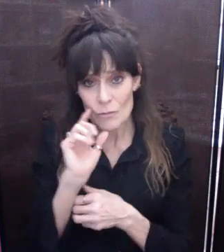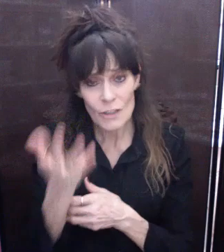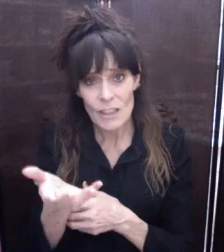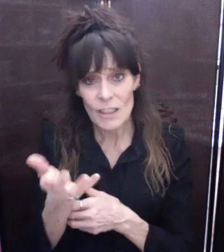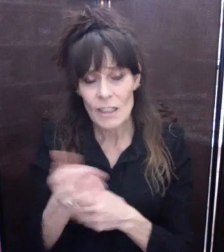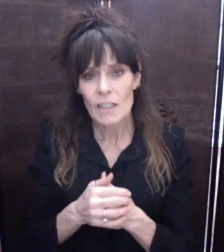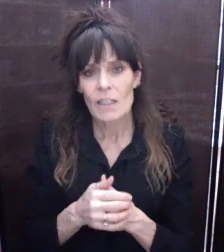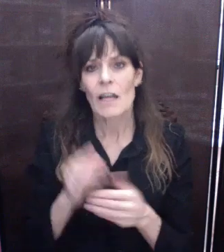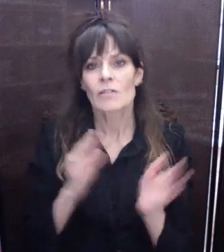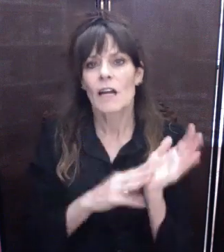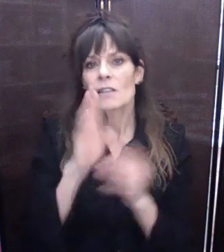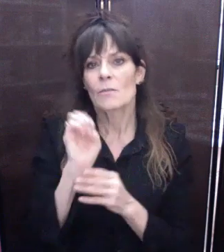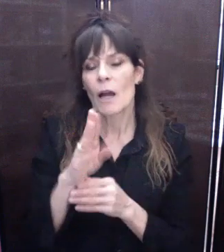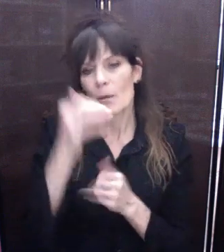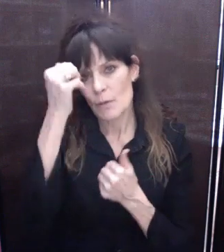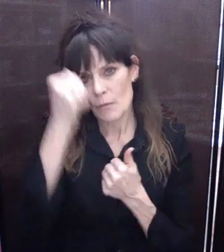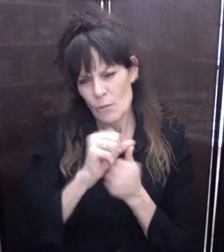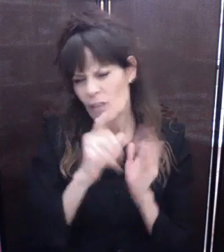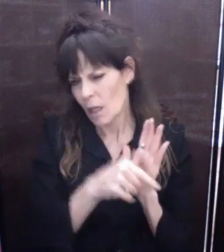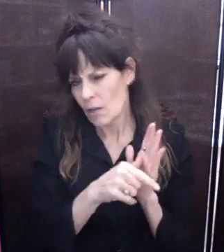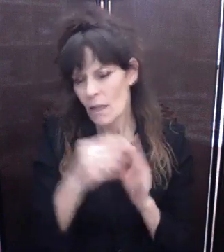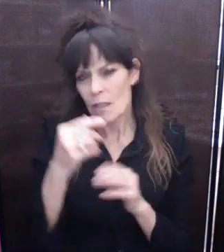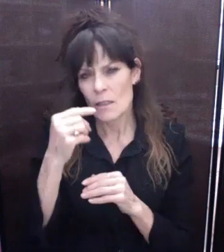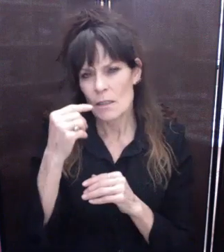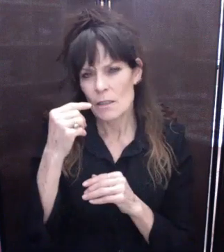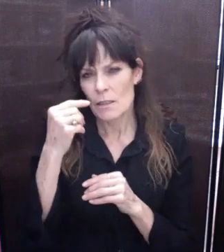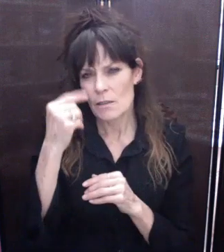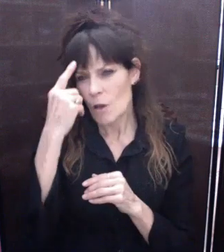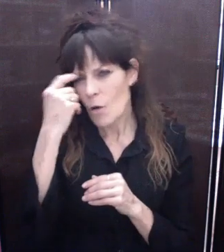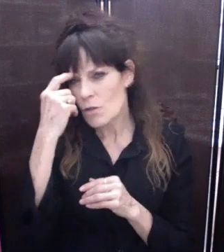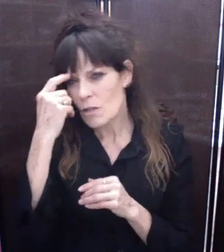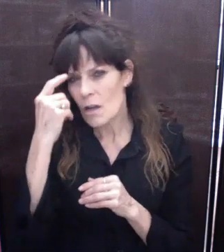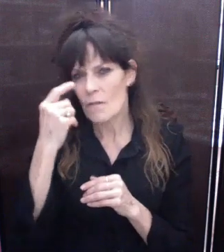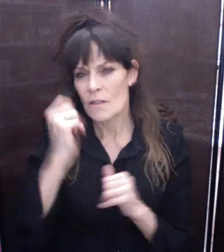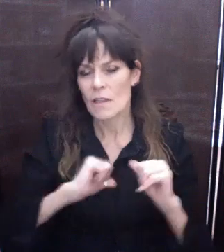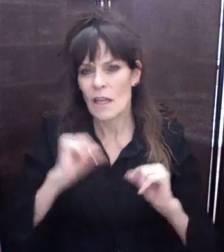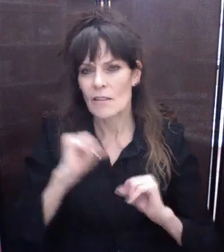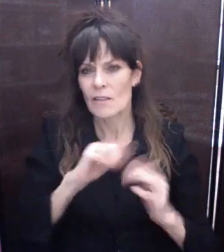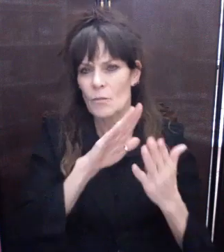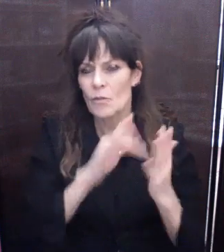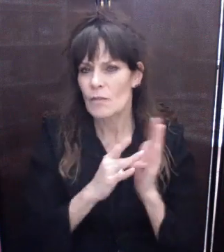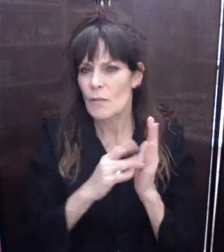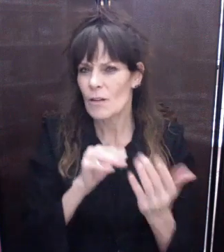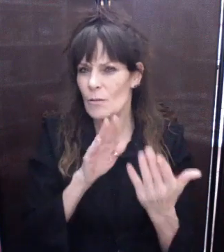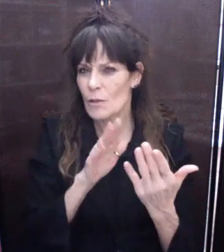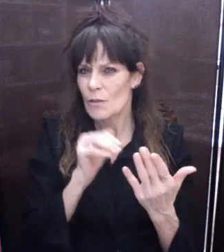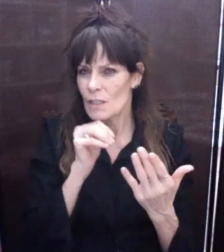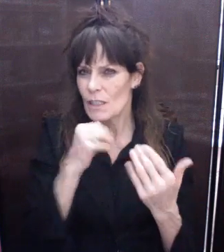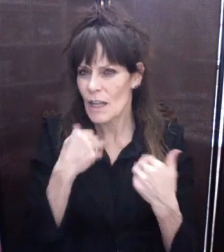later remembers that the notion of the scientific approach, the medical approach, really didn't have as much impact on him